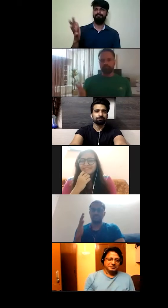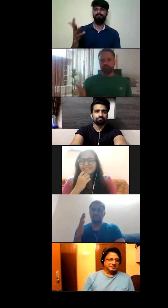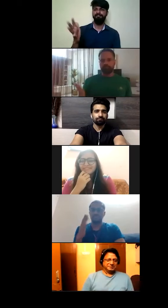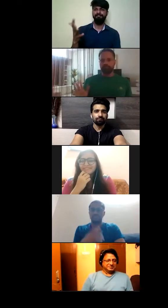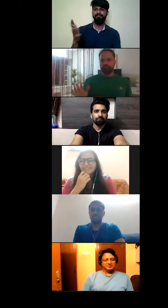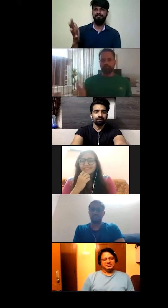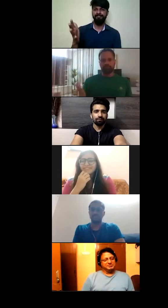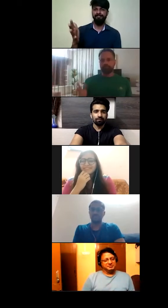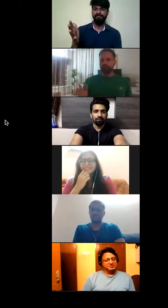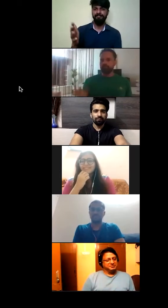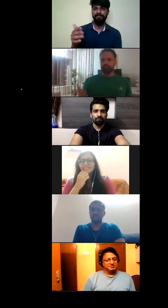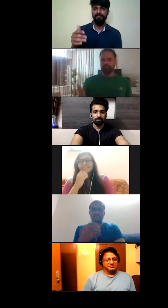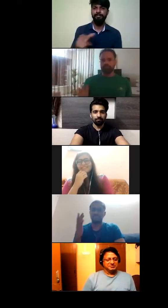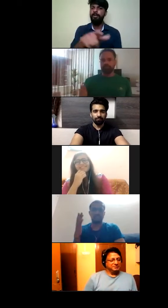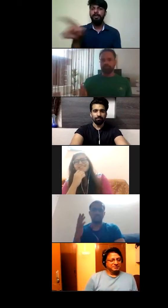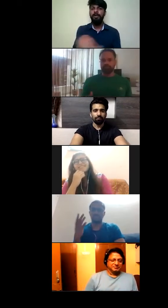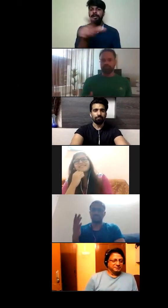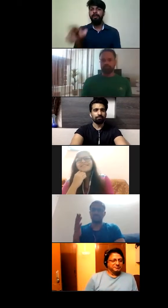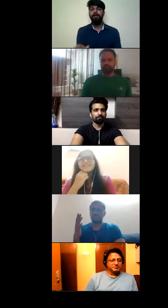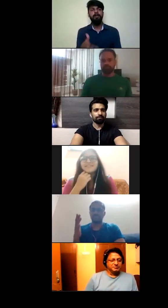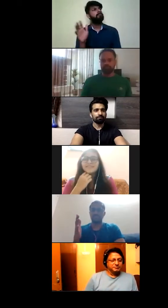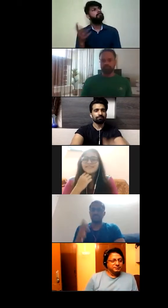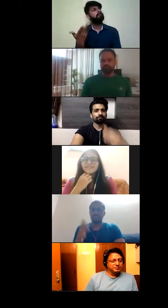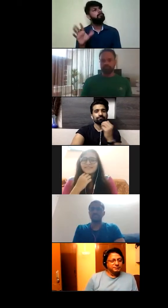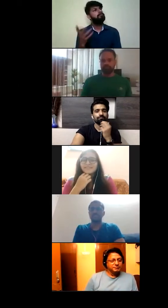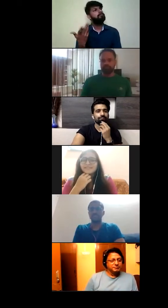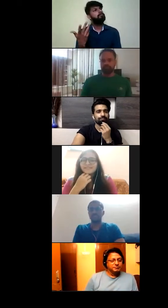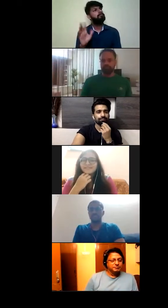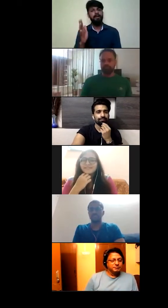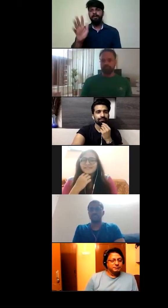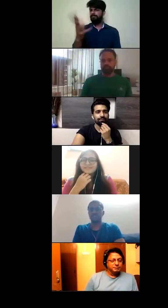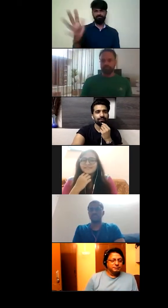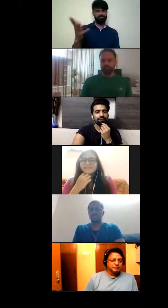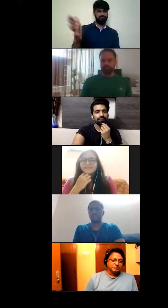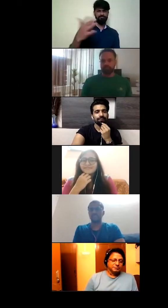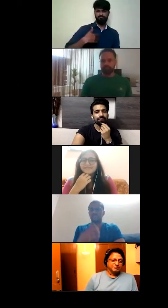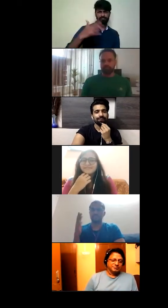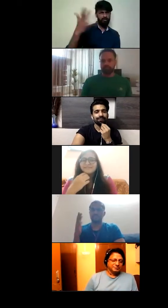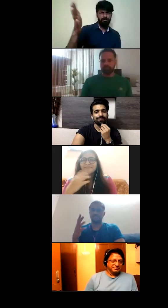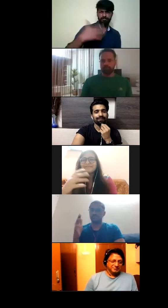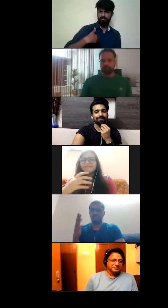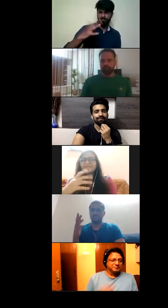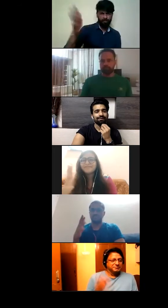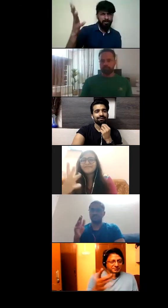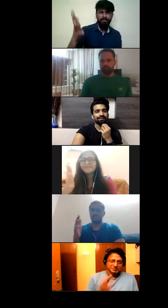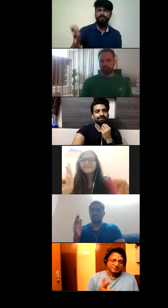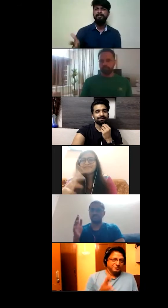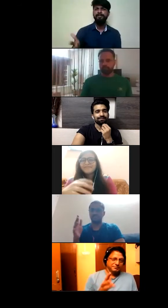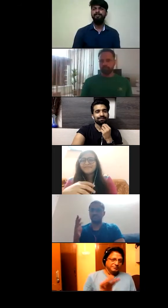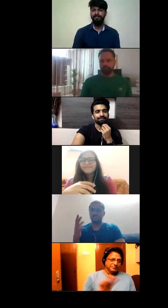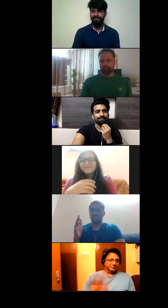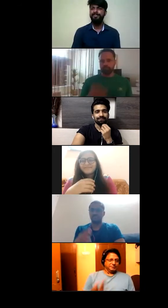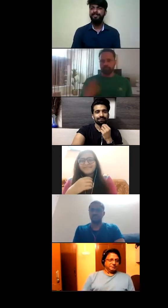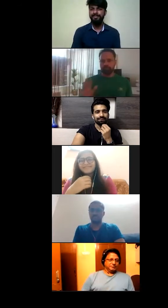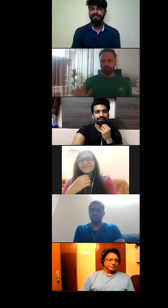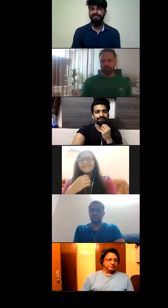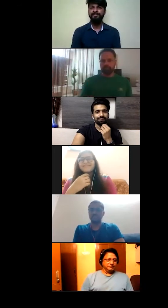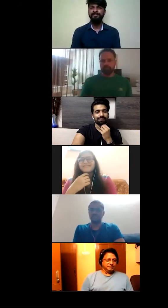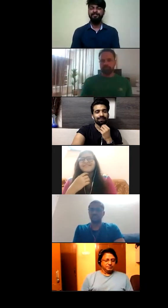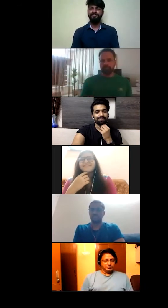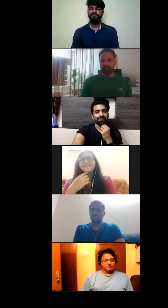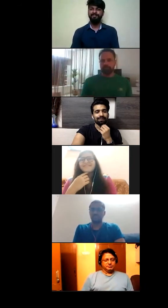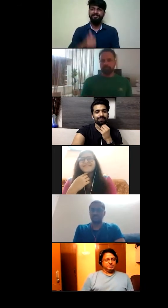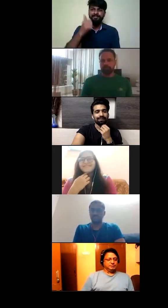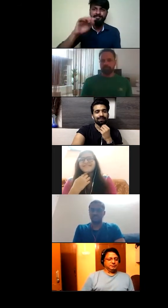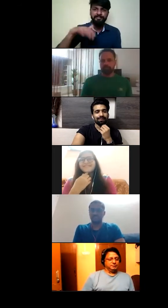So you will be moving your hand like this way for saying no. So you have to move your head also, right? You will say no, I'll not do